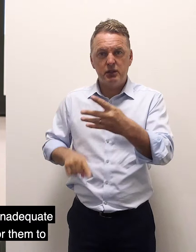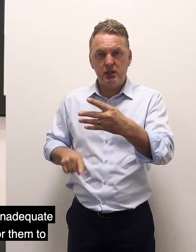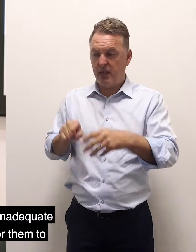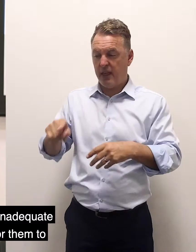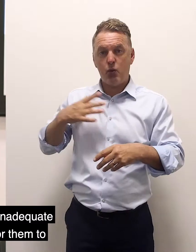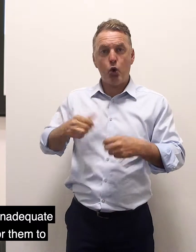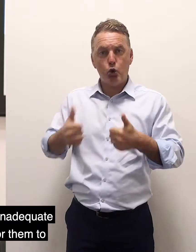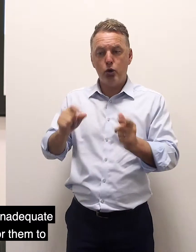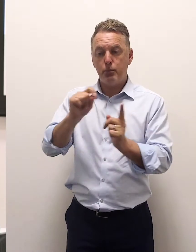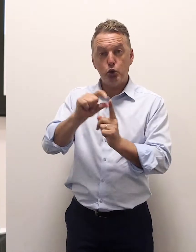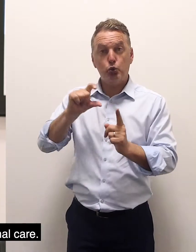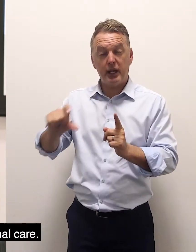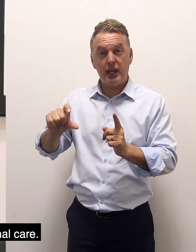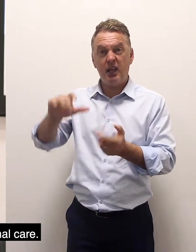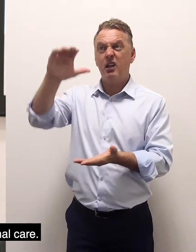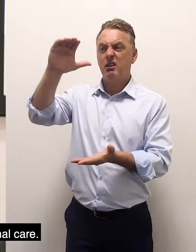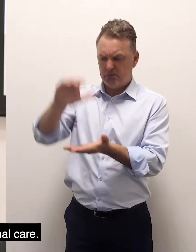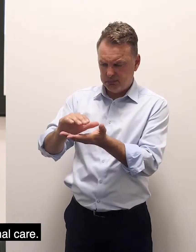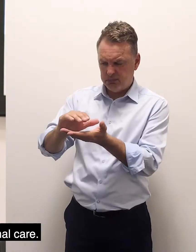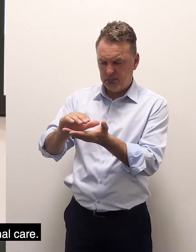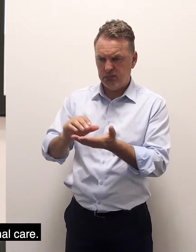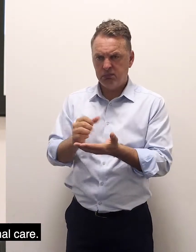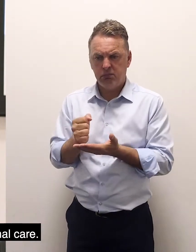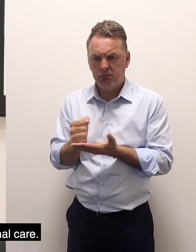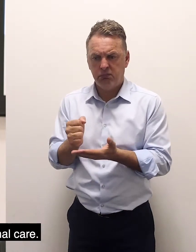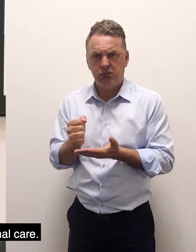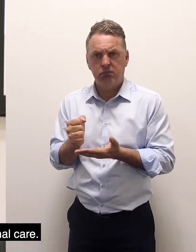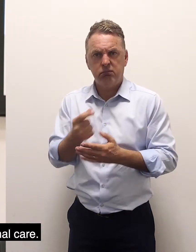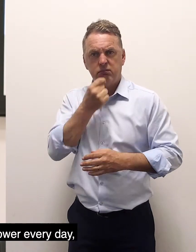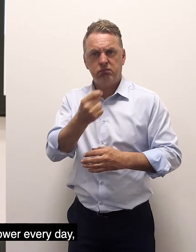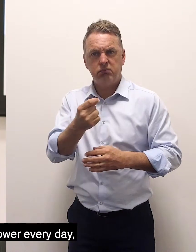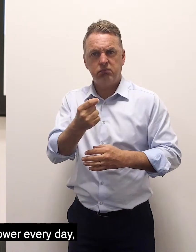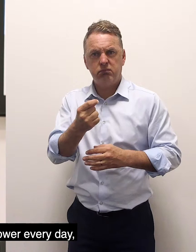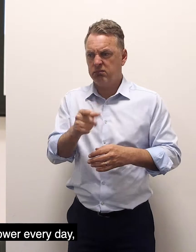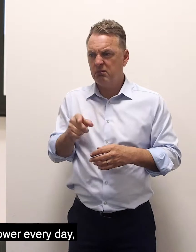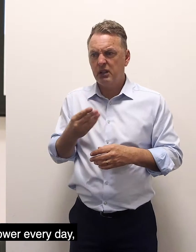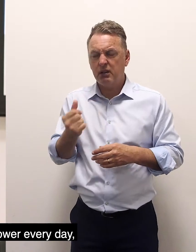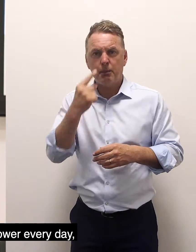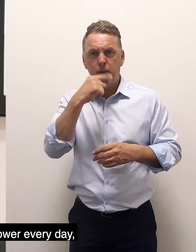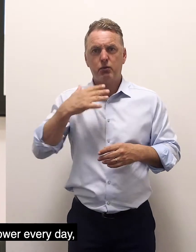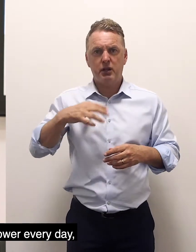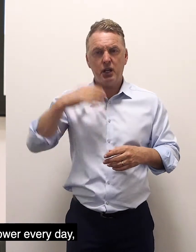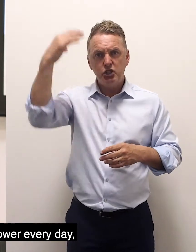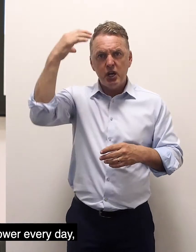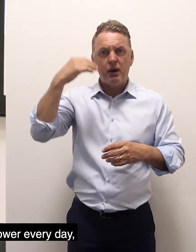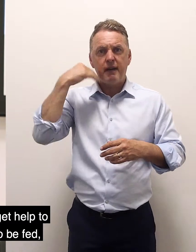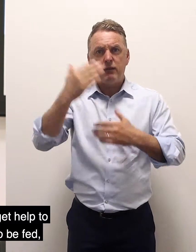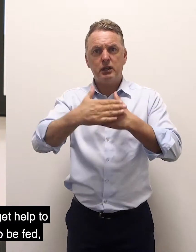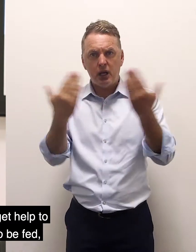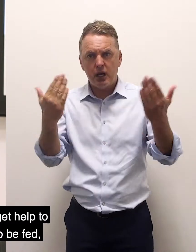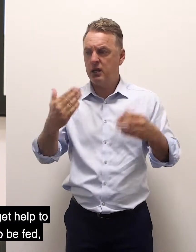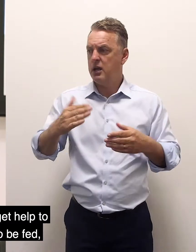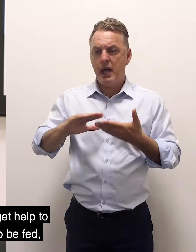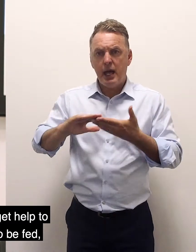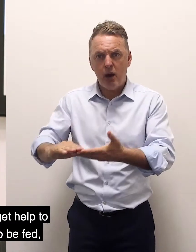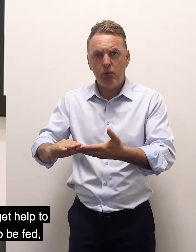funding around for them to get good personal care. So if you need a shower every day and you need